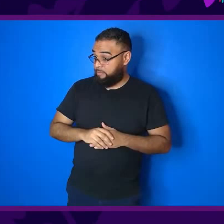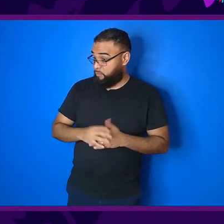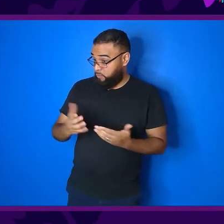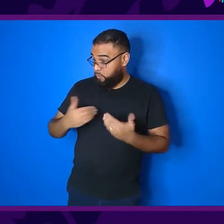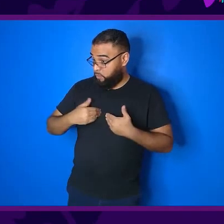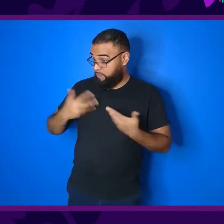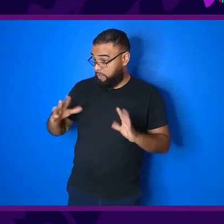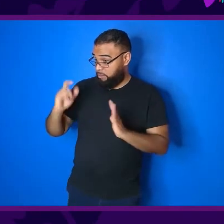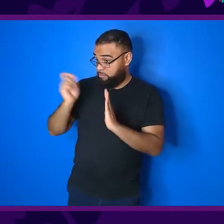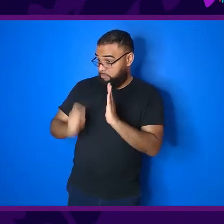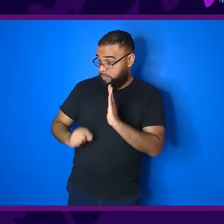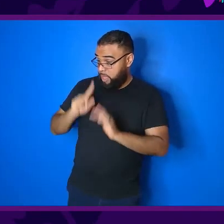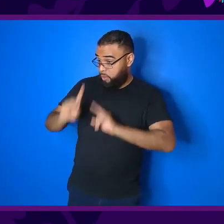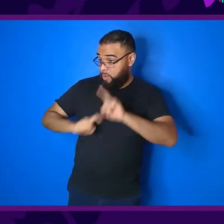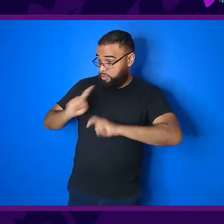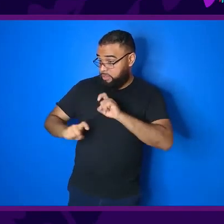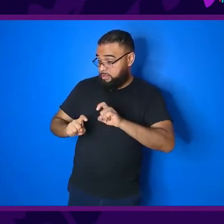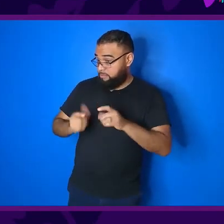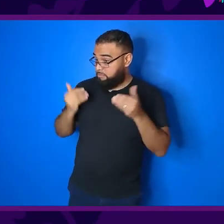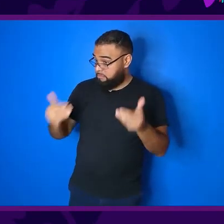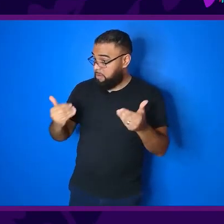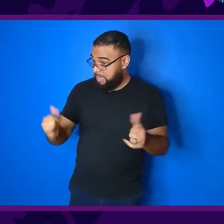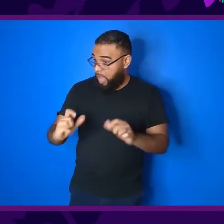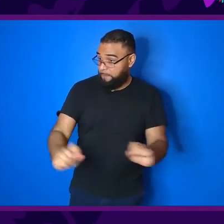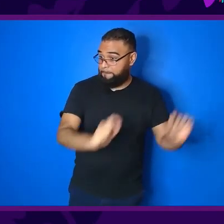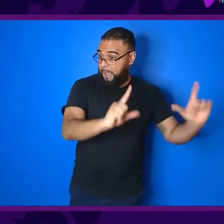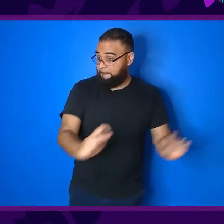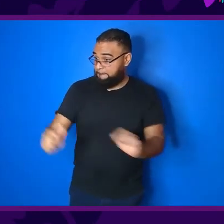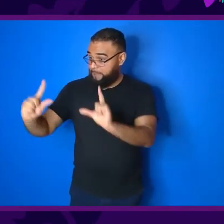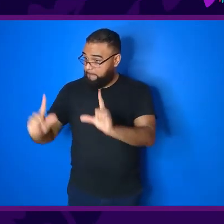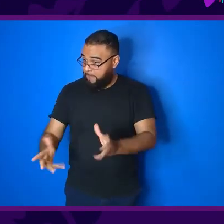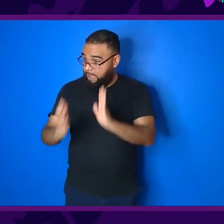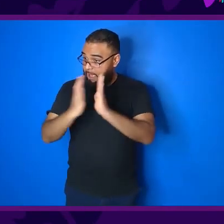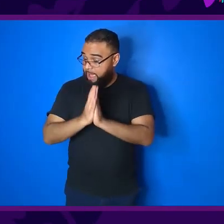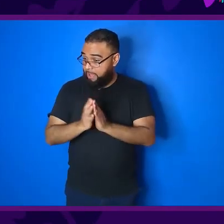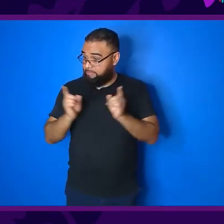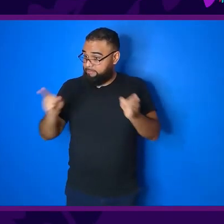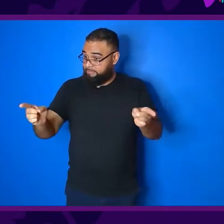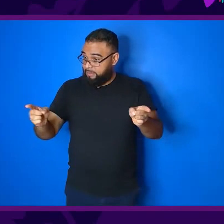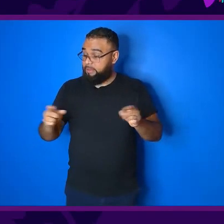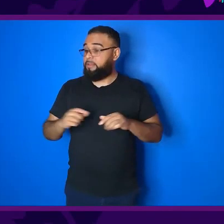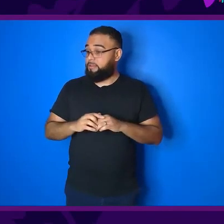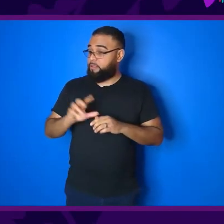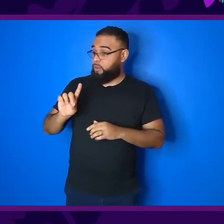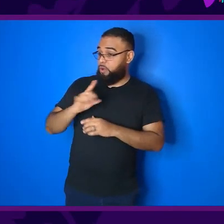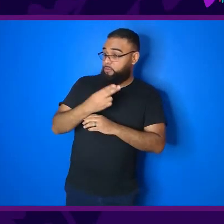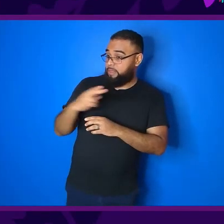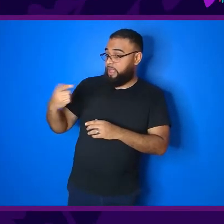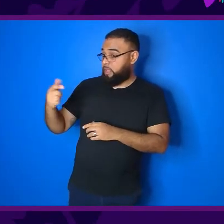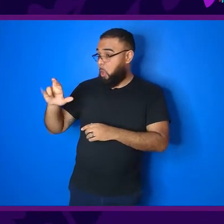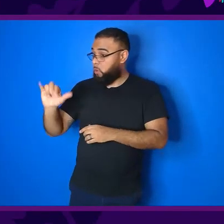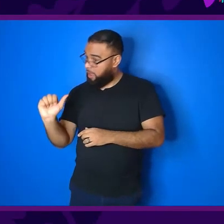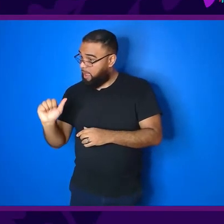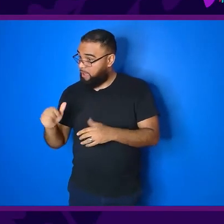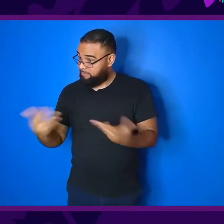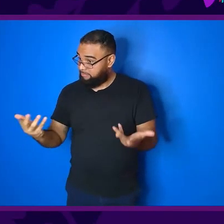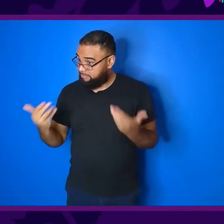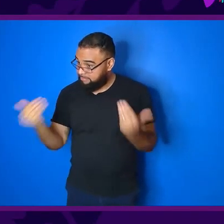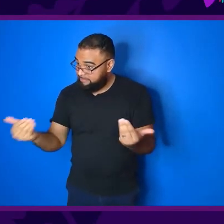don't we ask both Dolores and Gloria, who are here joining us right now, so that you can virtually meet with them. Hi, Francesca.